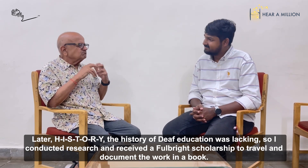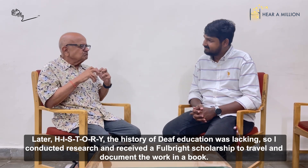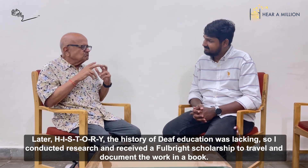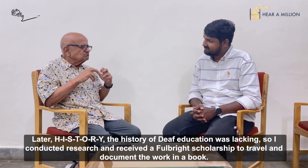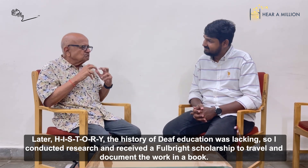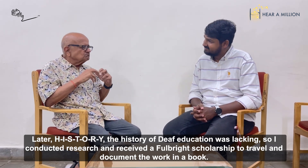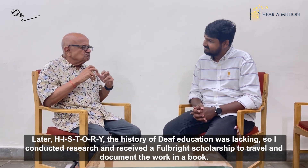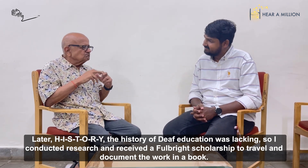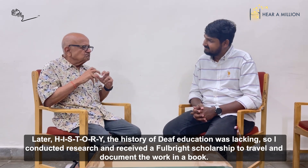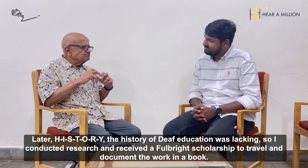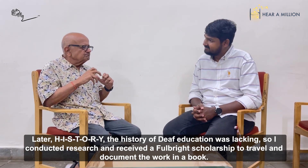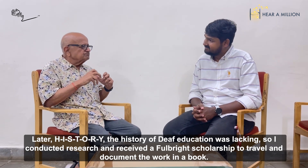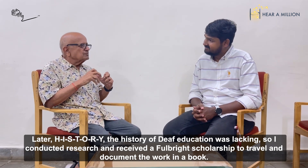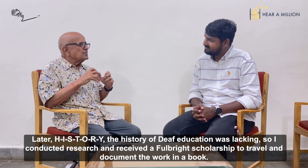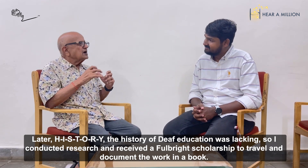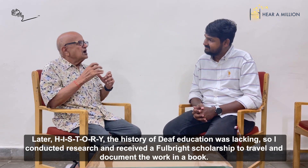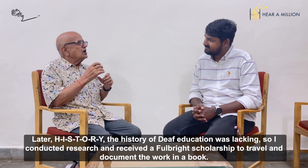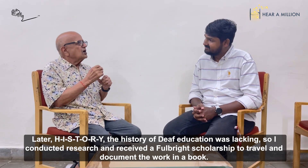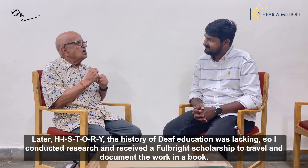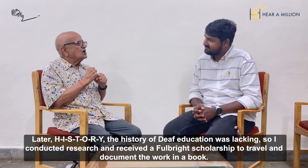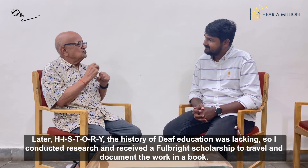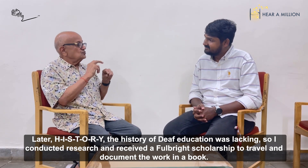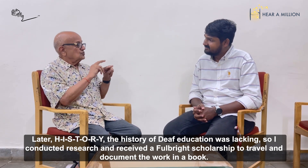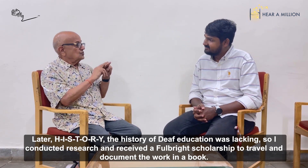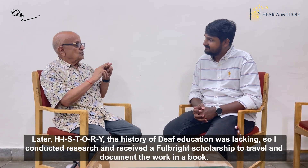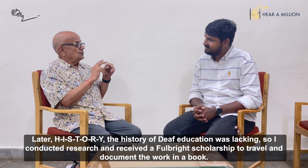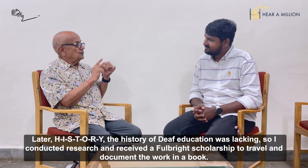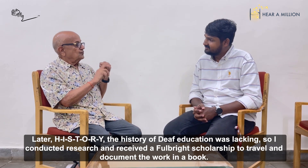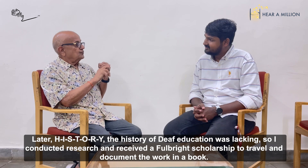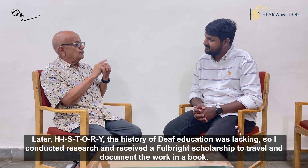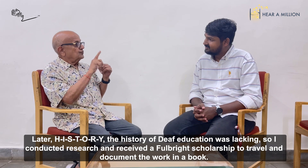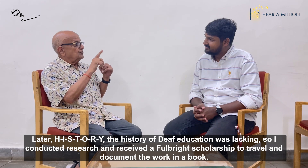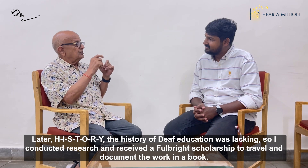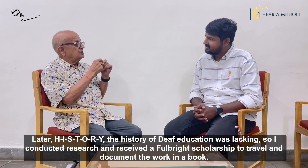Fulbright scholarship to travel and document the work in a book.